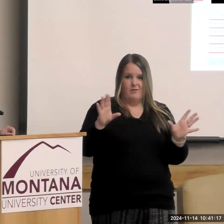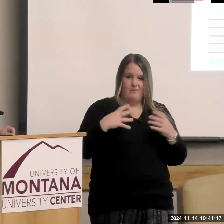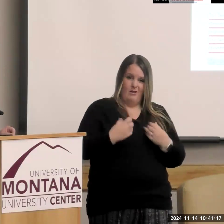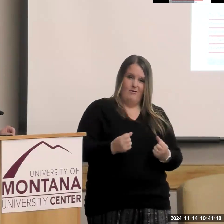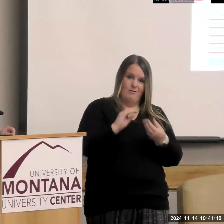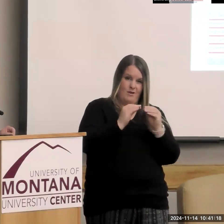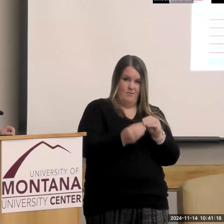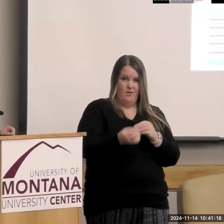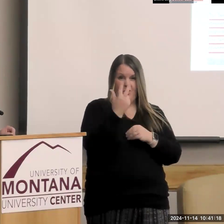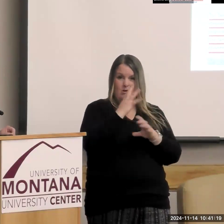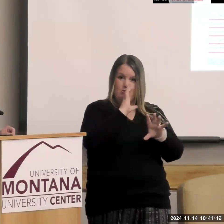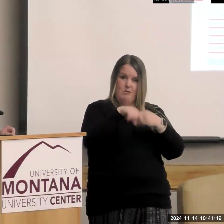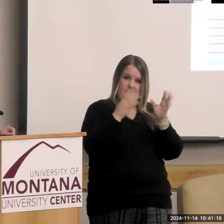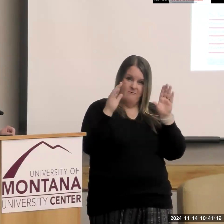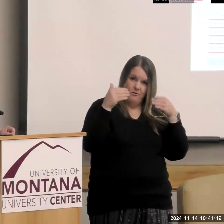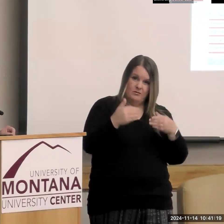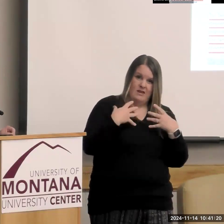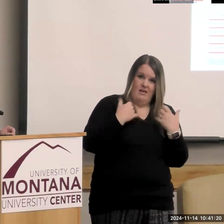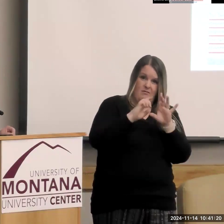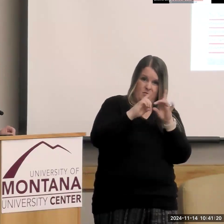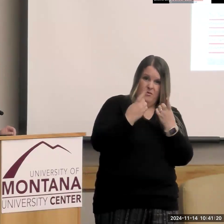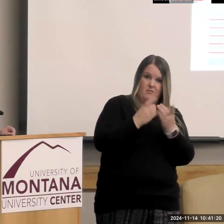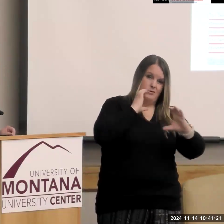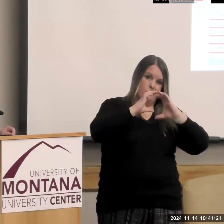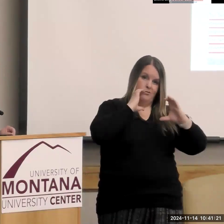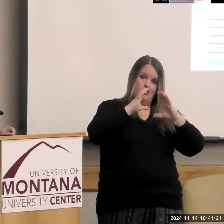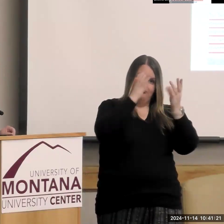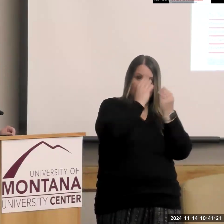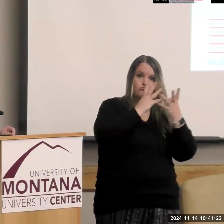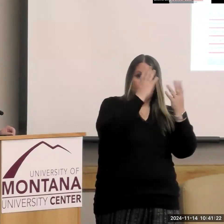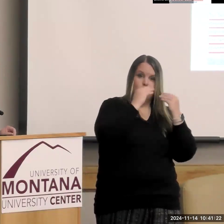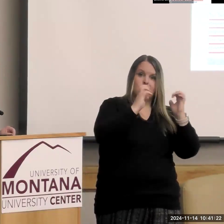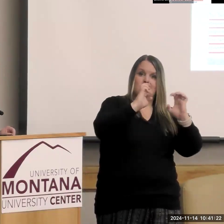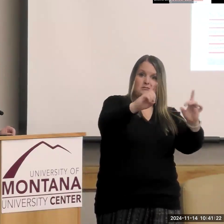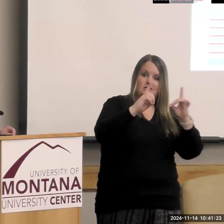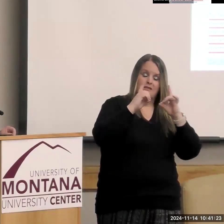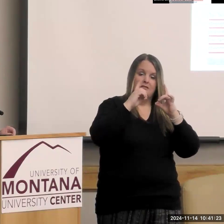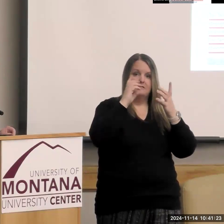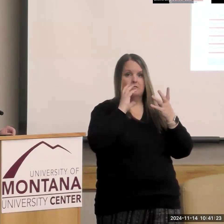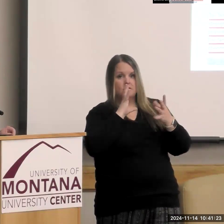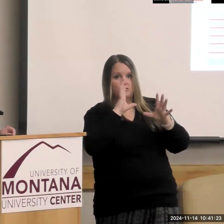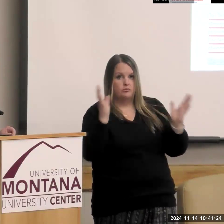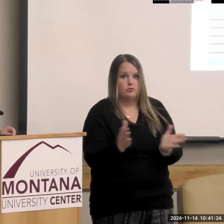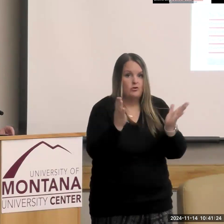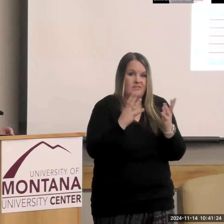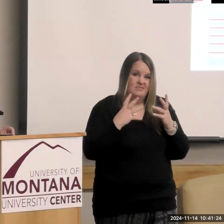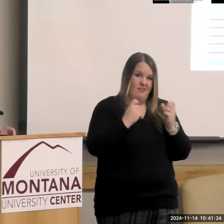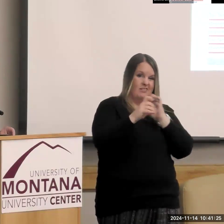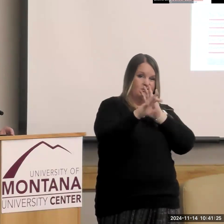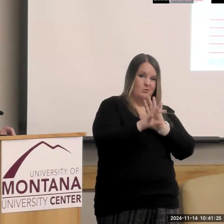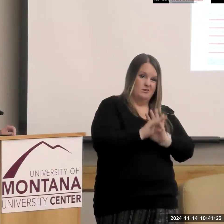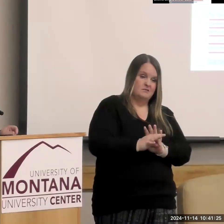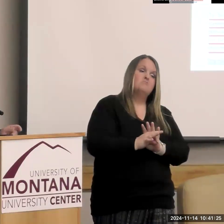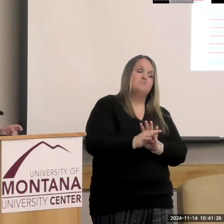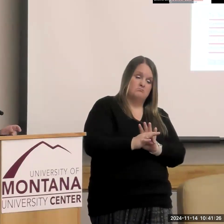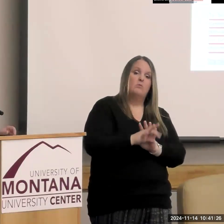3 focuses on health departments' communications, which include providing information and education to encourage healthy actions. So when we talk about the